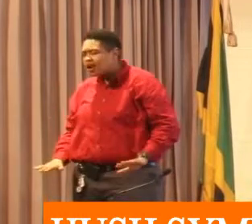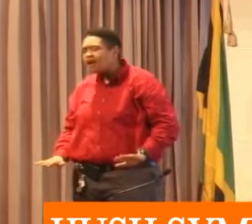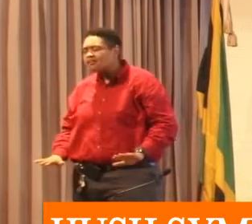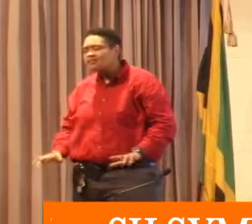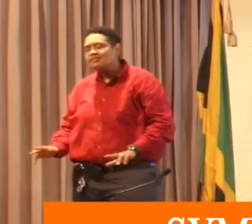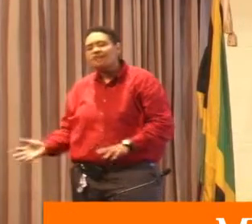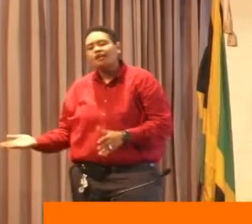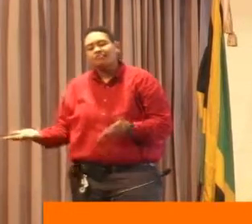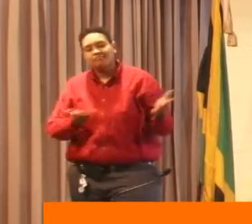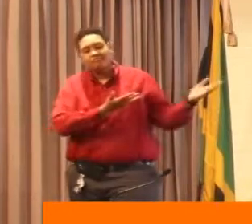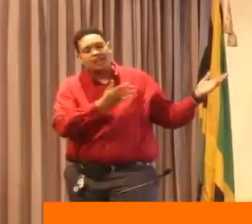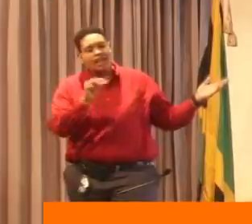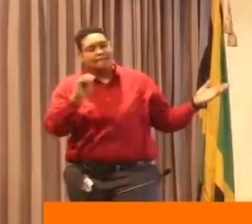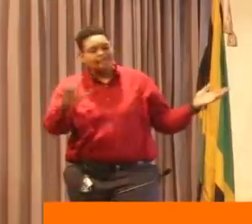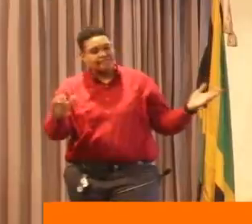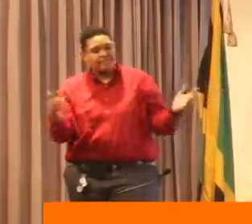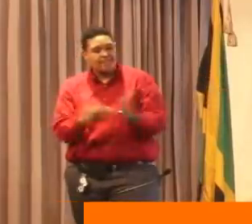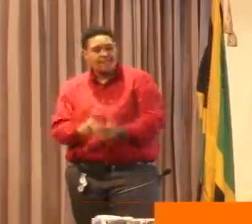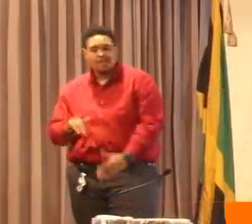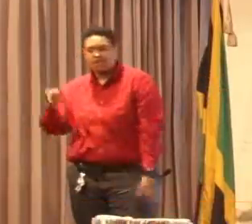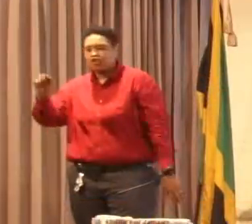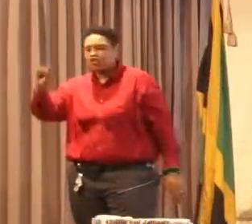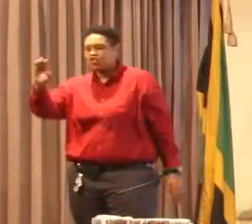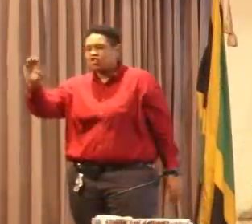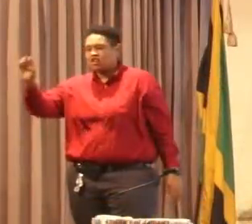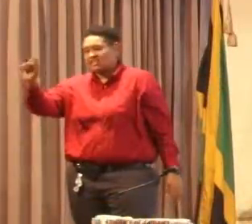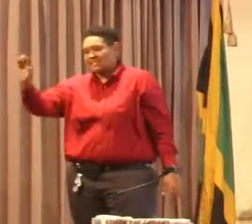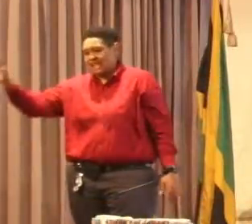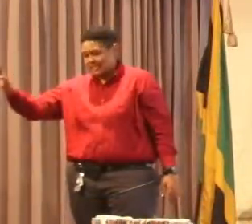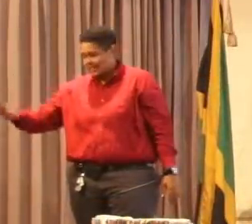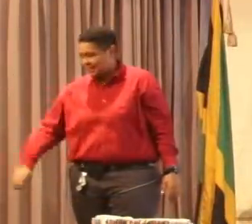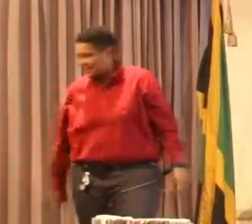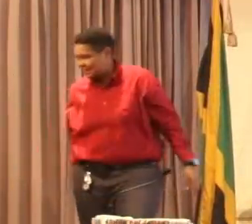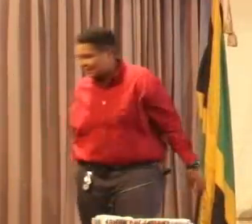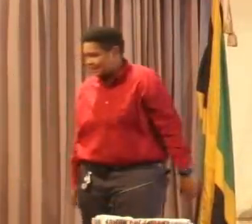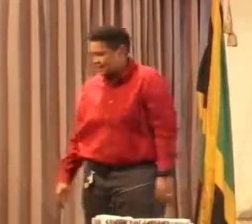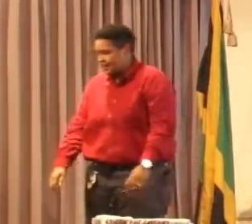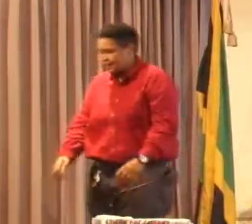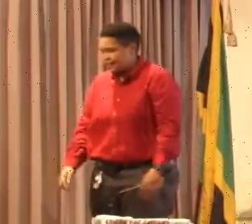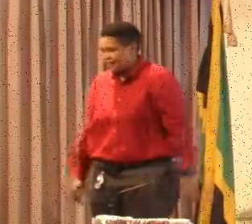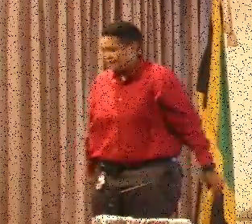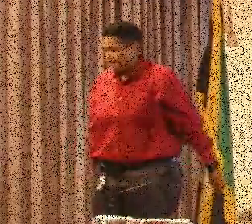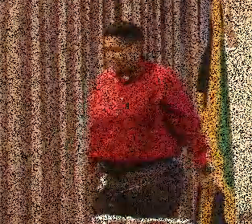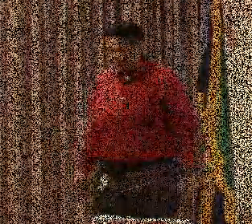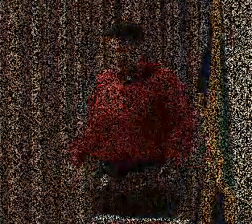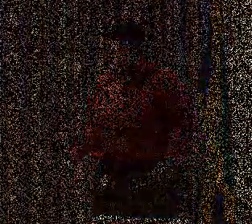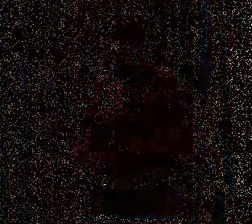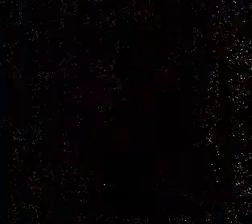our Masters of Ceremonies, Josette. Thank you.